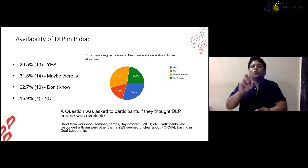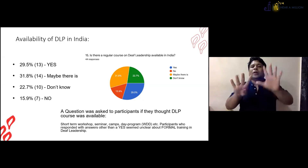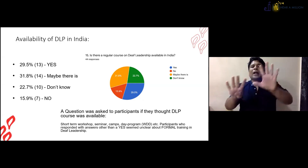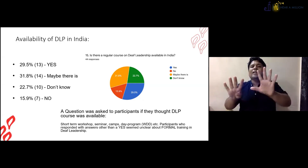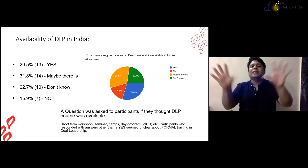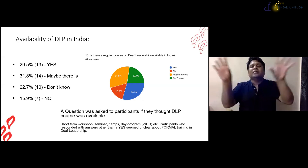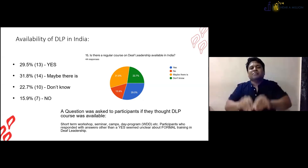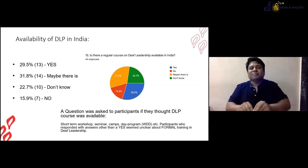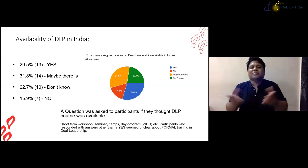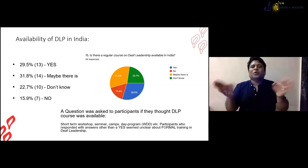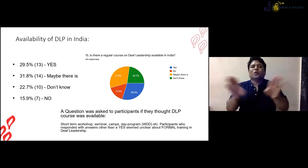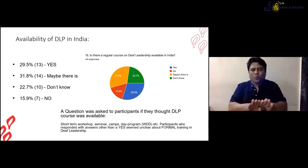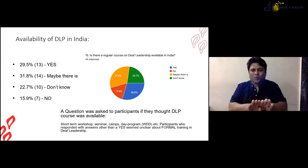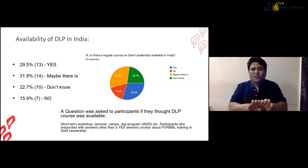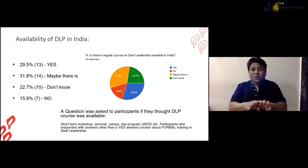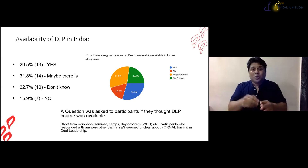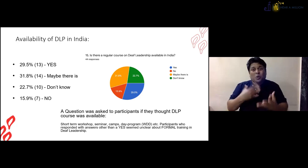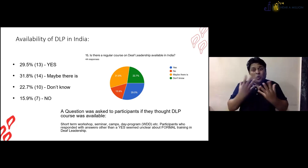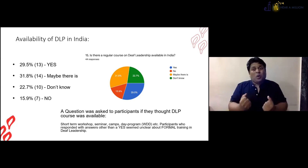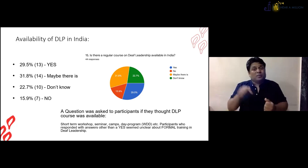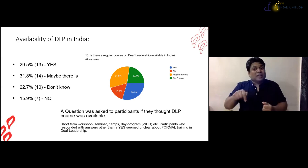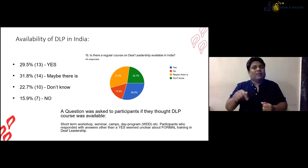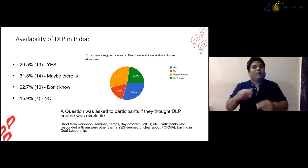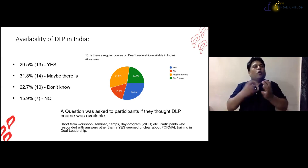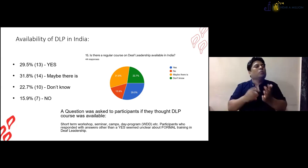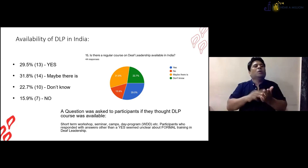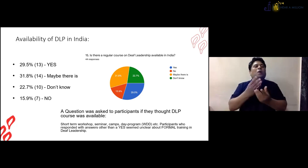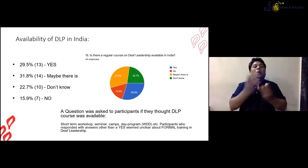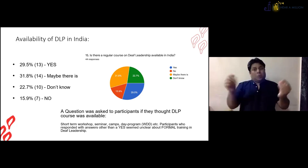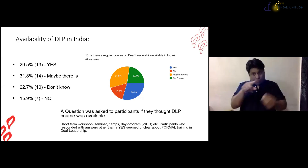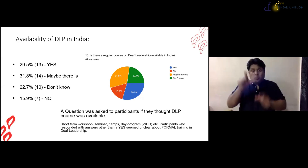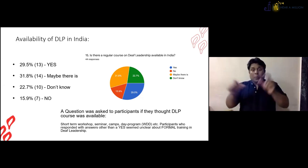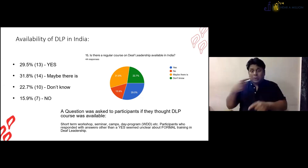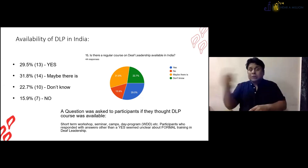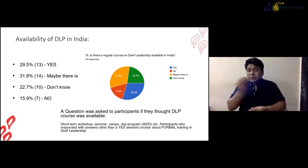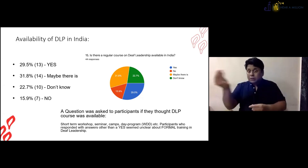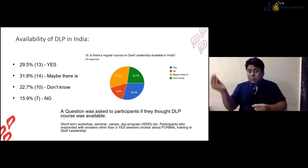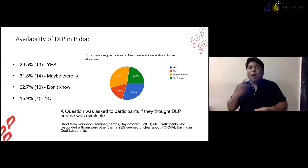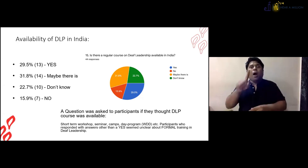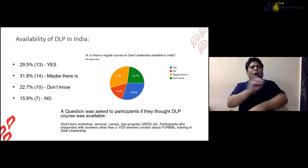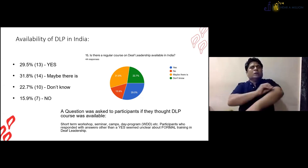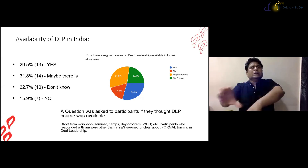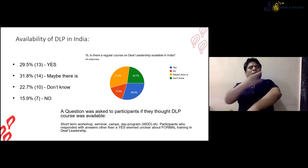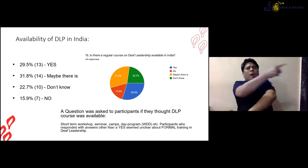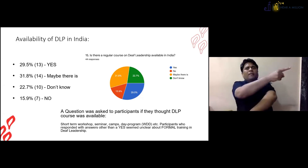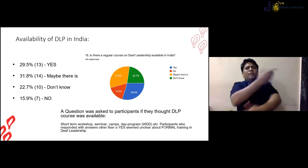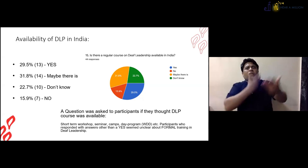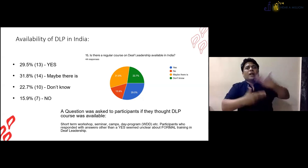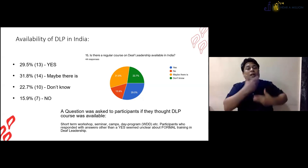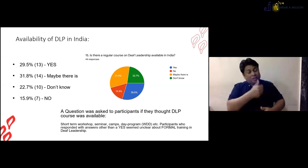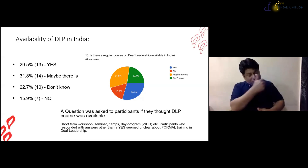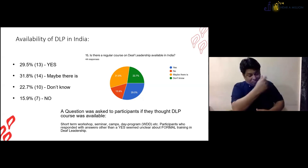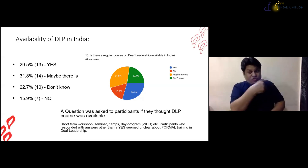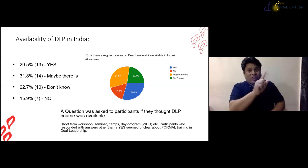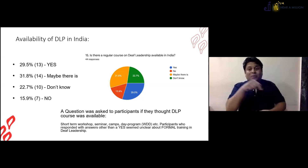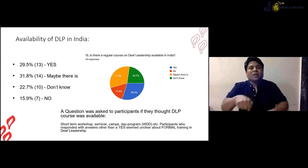model. In 2019, it got shut. So one that this formalized kind of a model. Like Centum